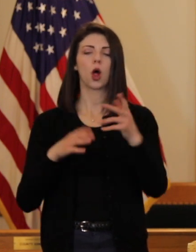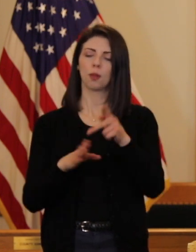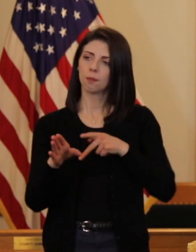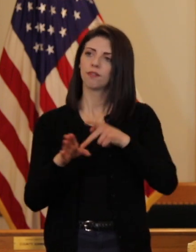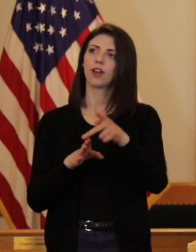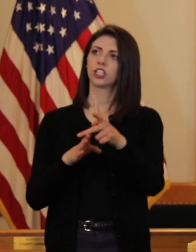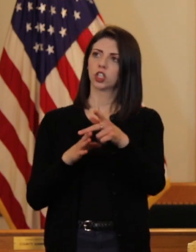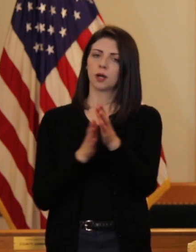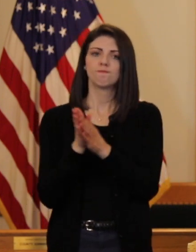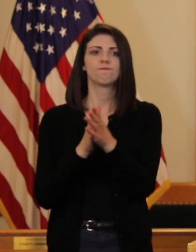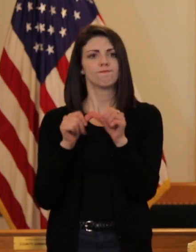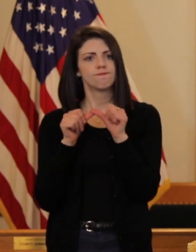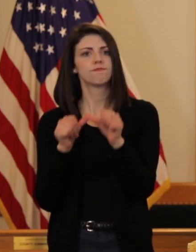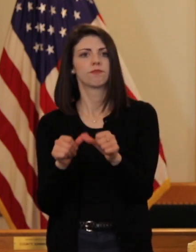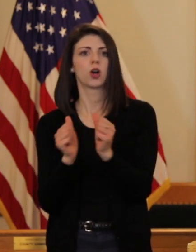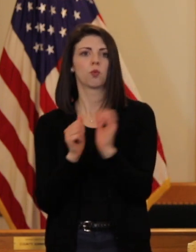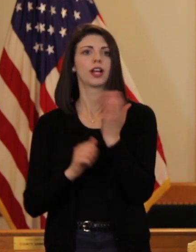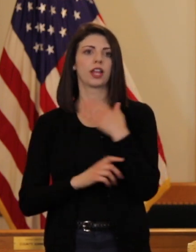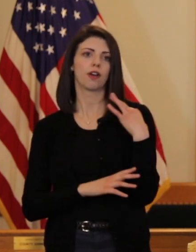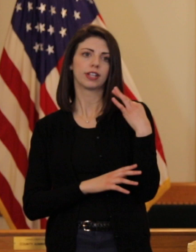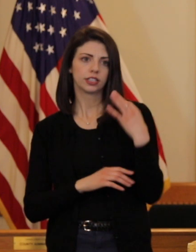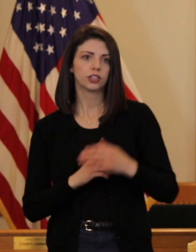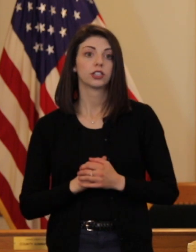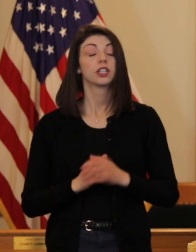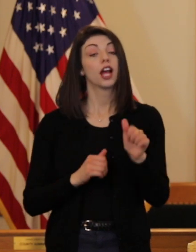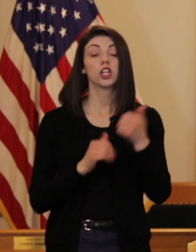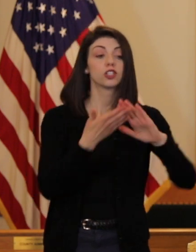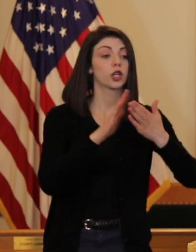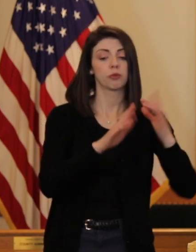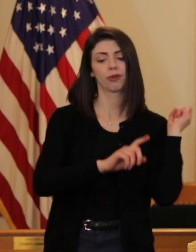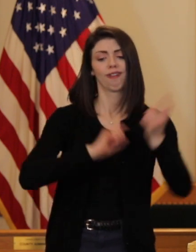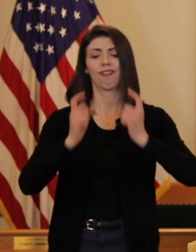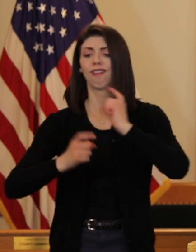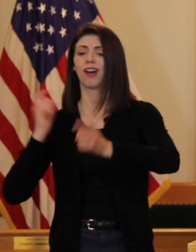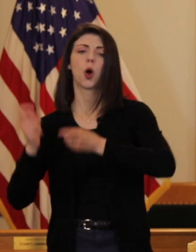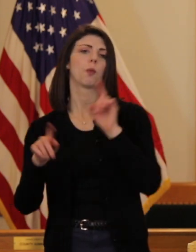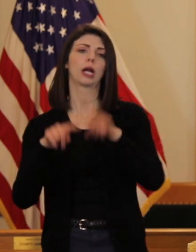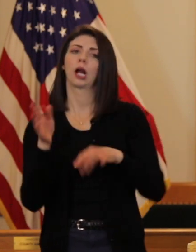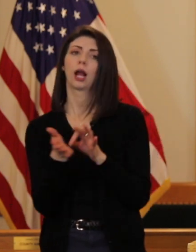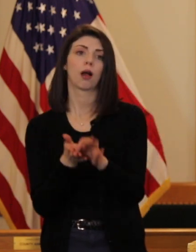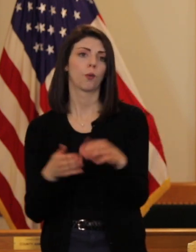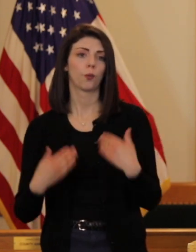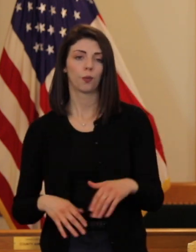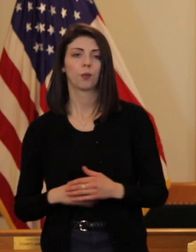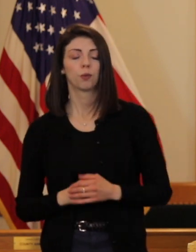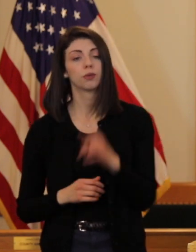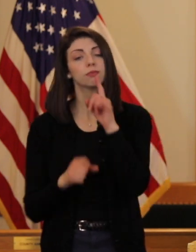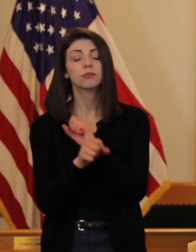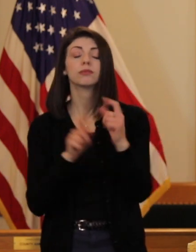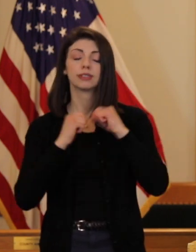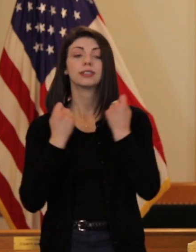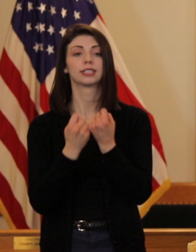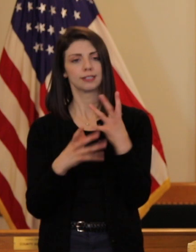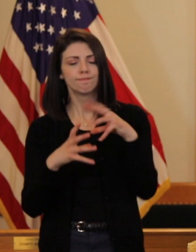team members and the donations from the community, which are too numerous to count. It is truly a team effort, and I am humbled